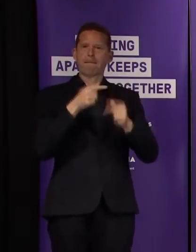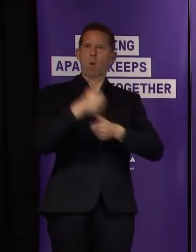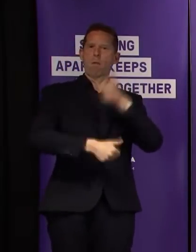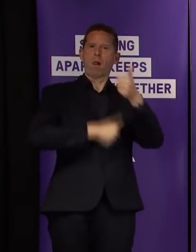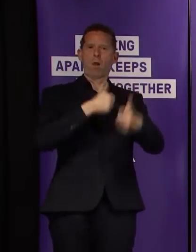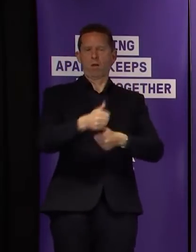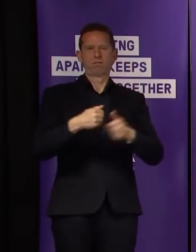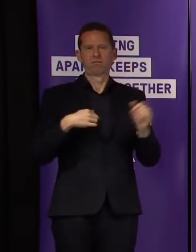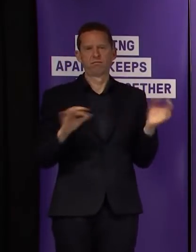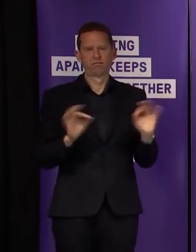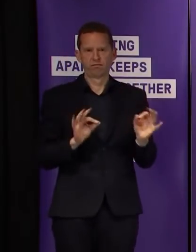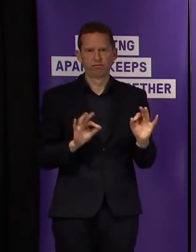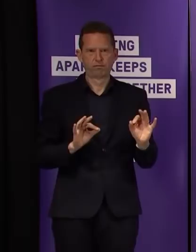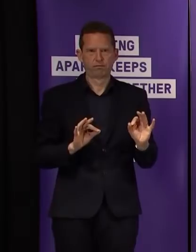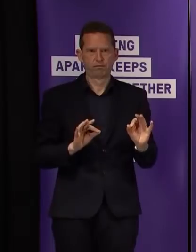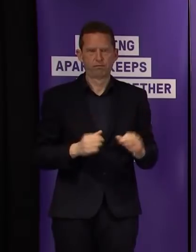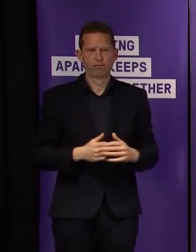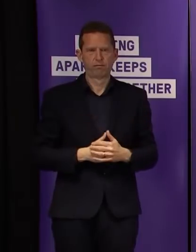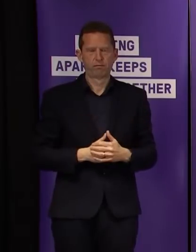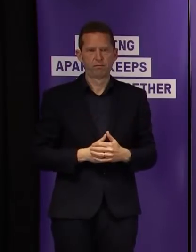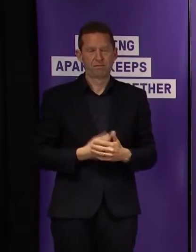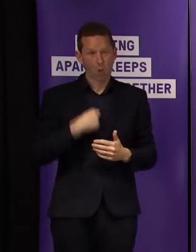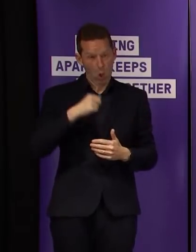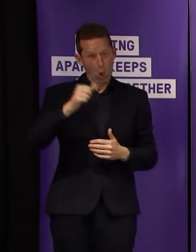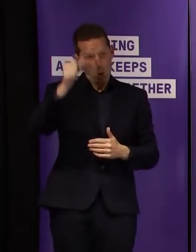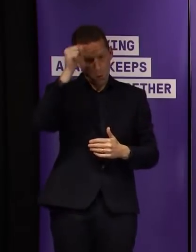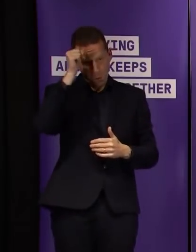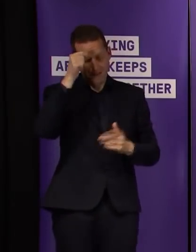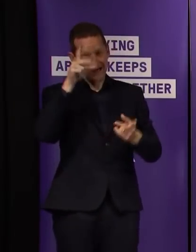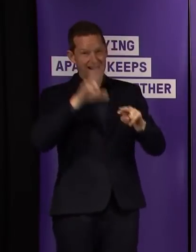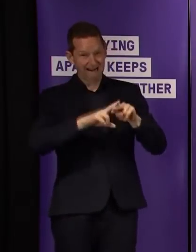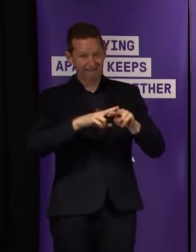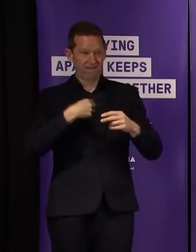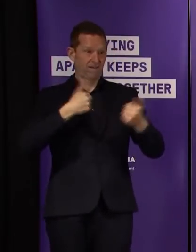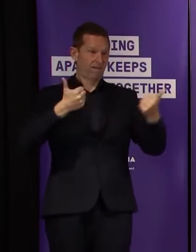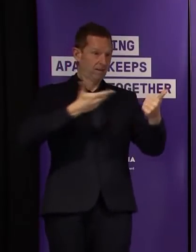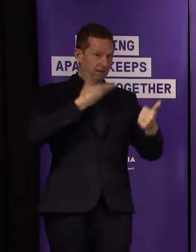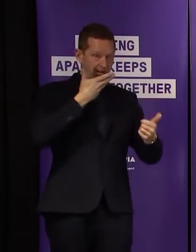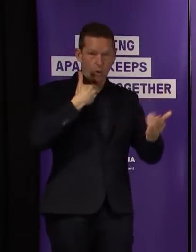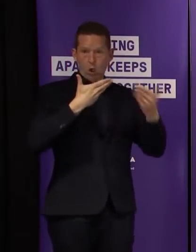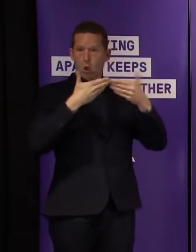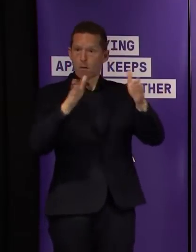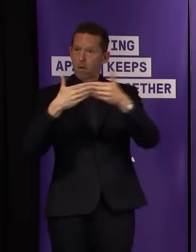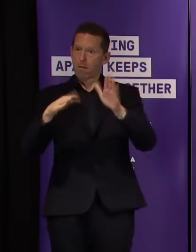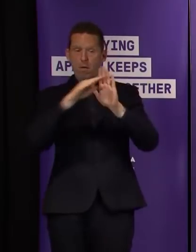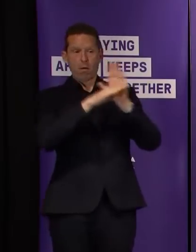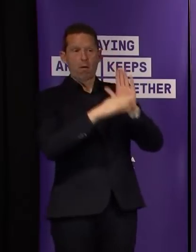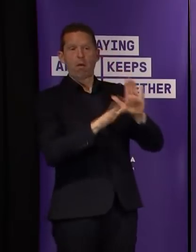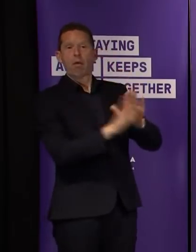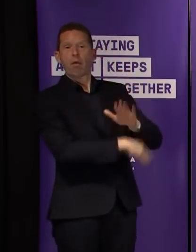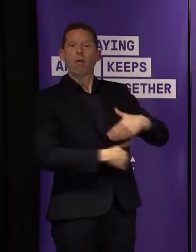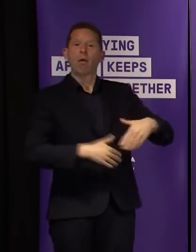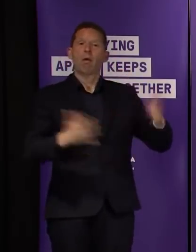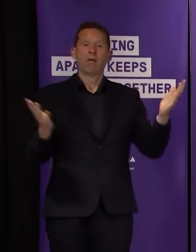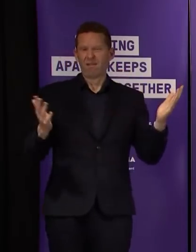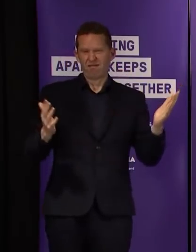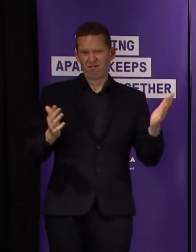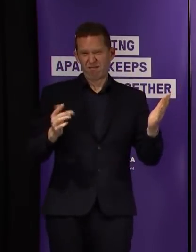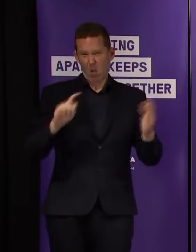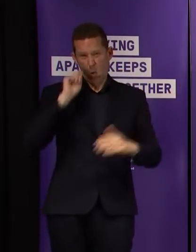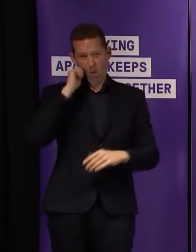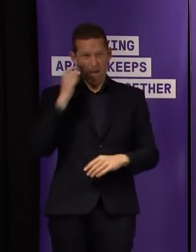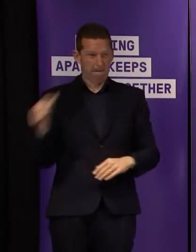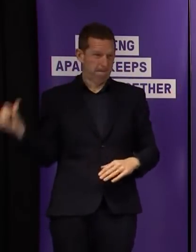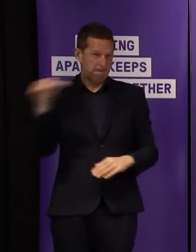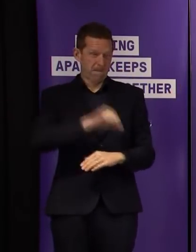know with certainty that that's not a strategy that will work and that we'll be standing